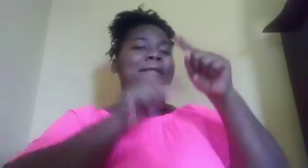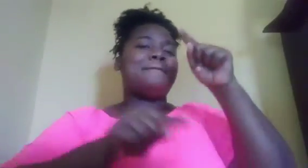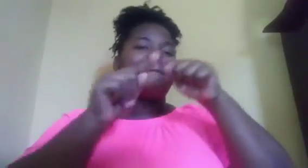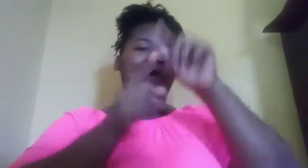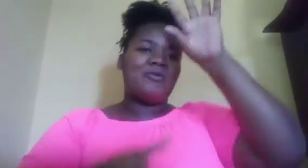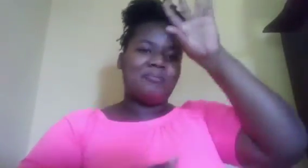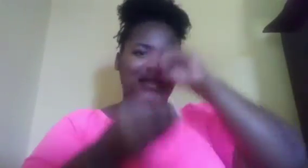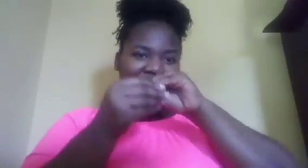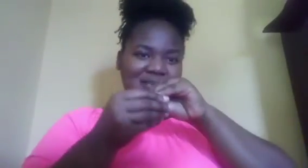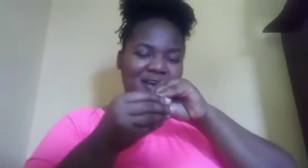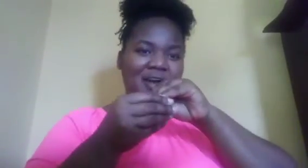find the perimeter